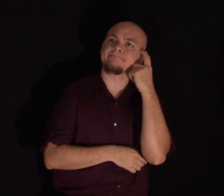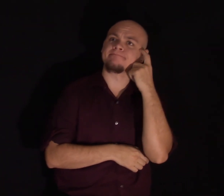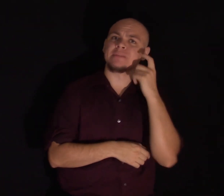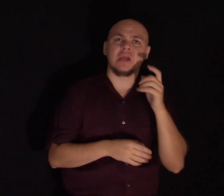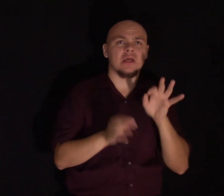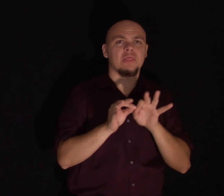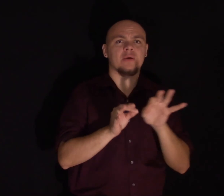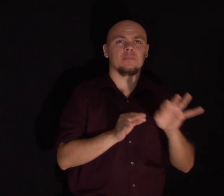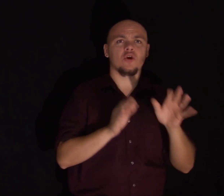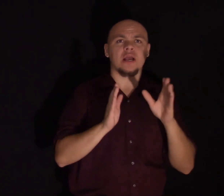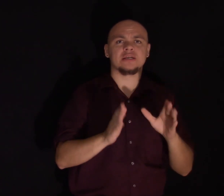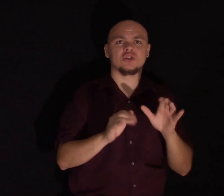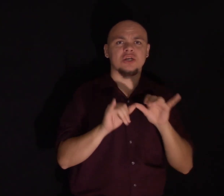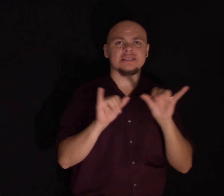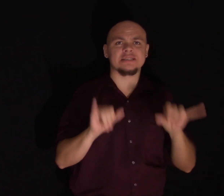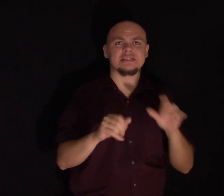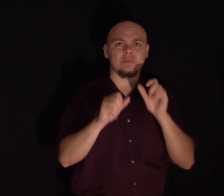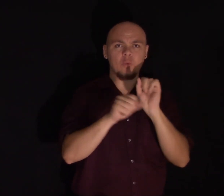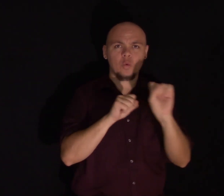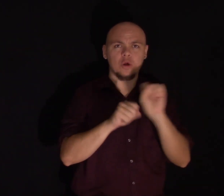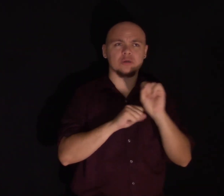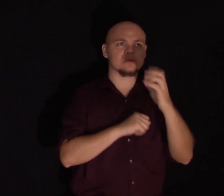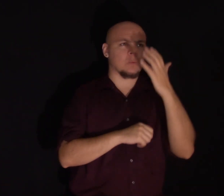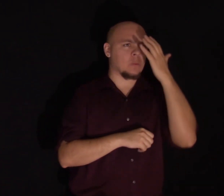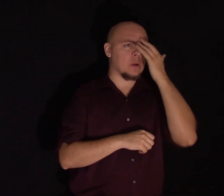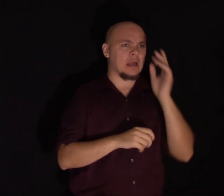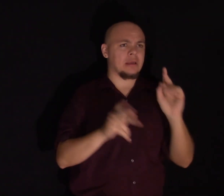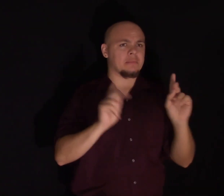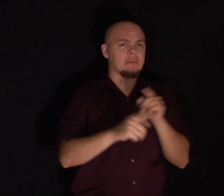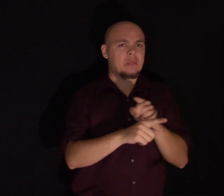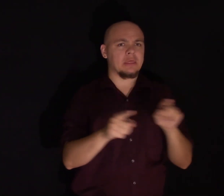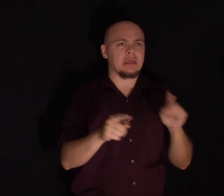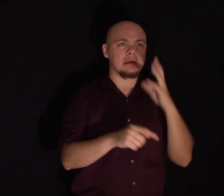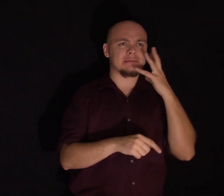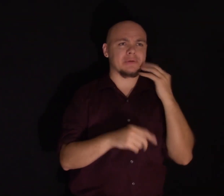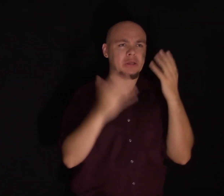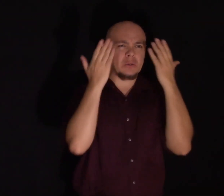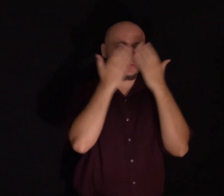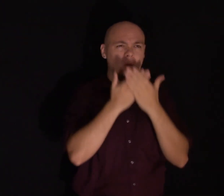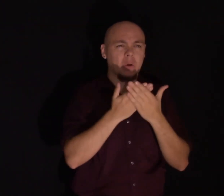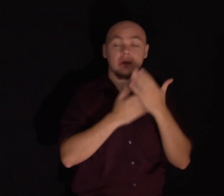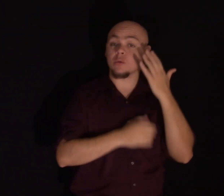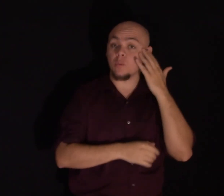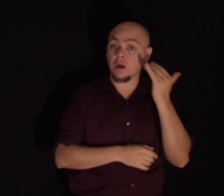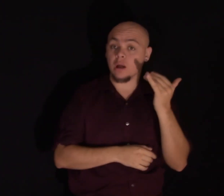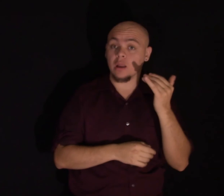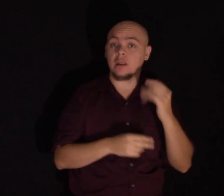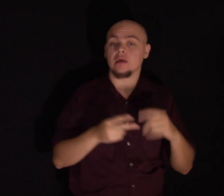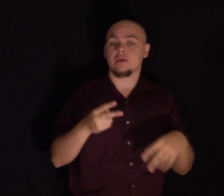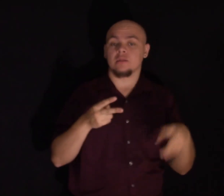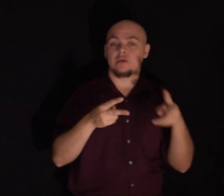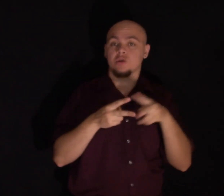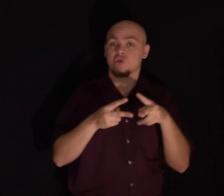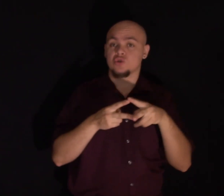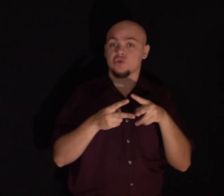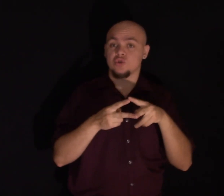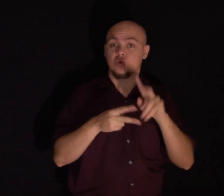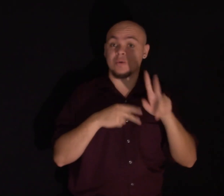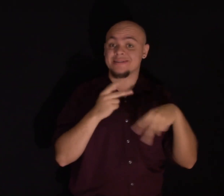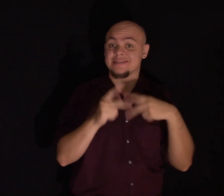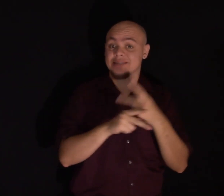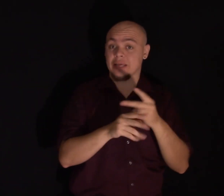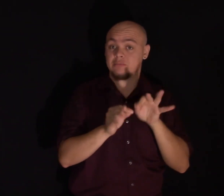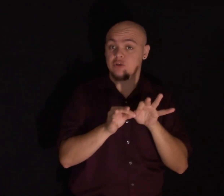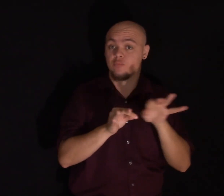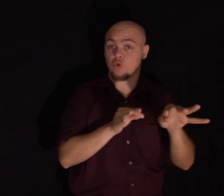system works then what's going on why are all these people in such a dark place well turns out that there's two kinds of procrastination